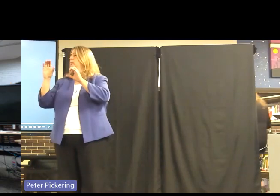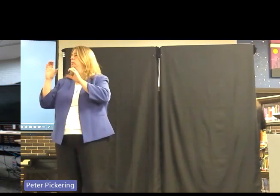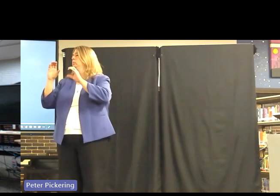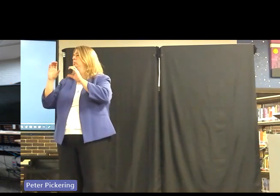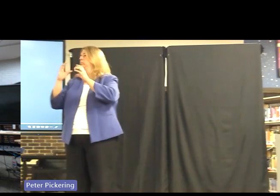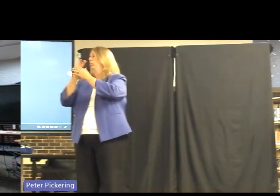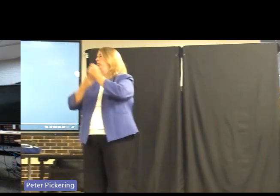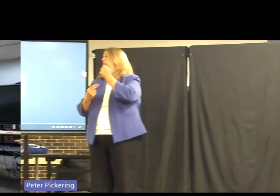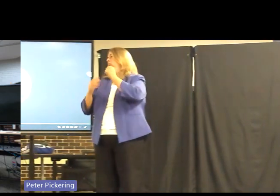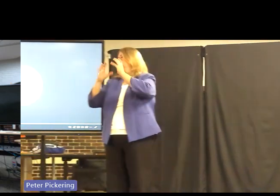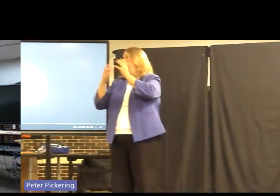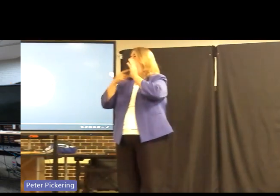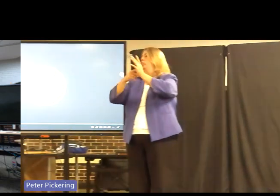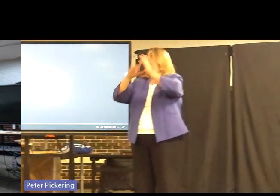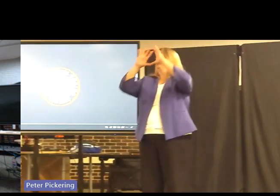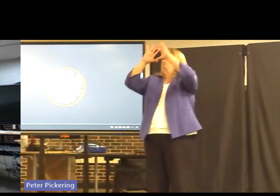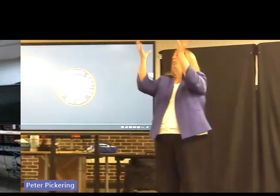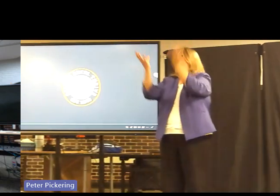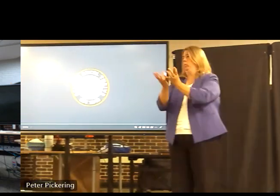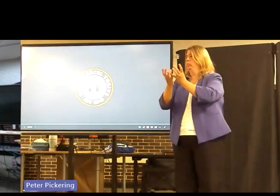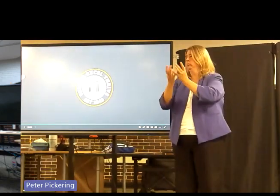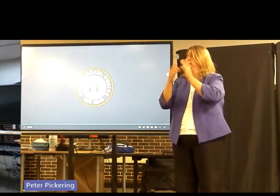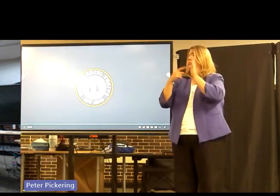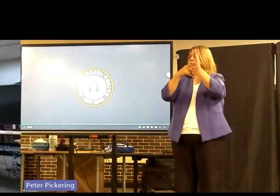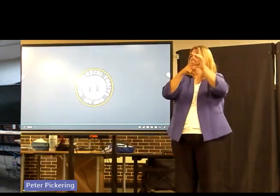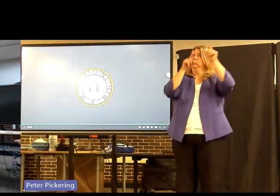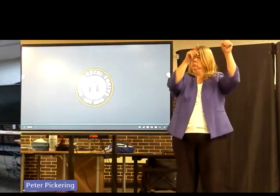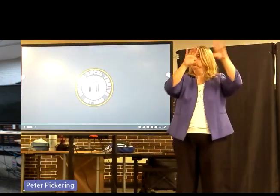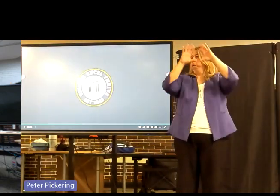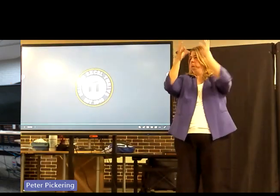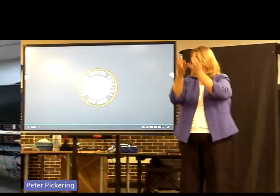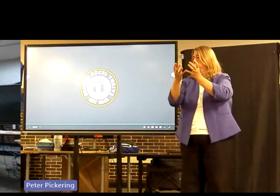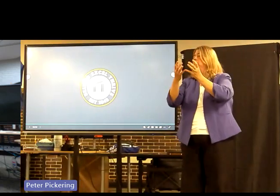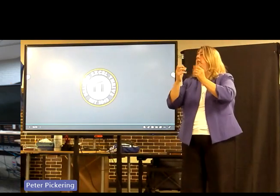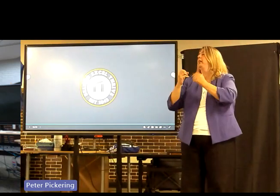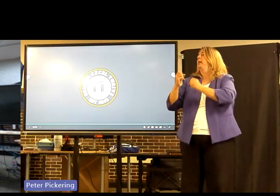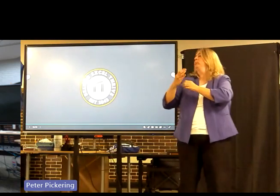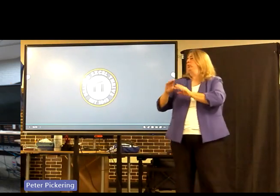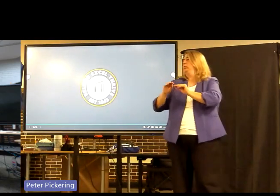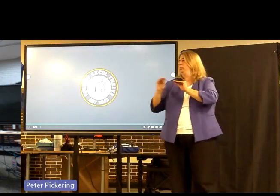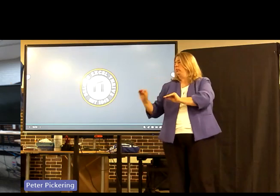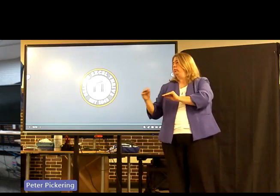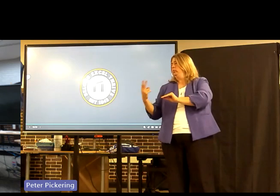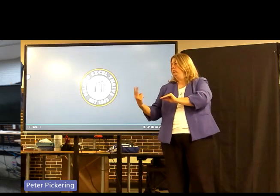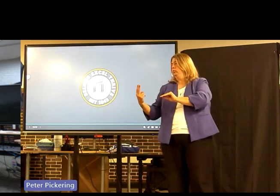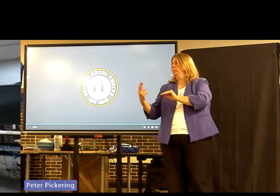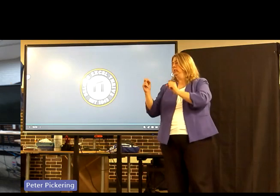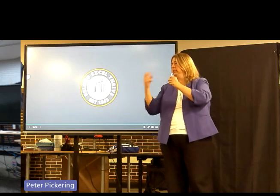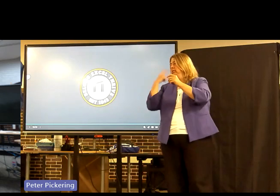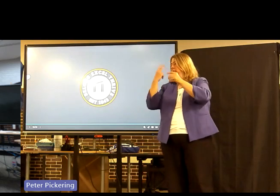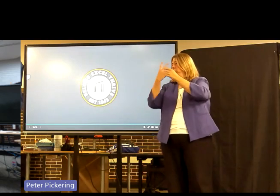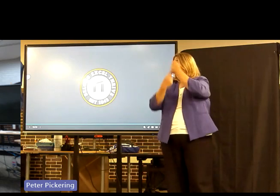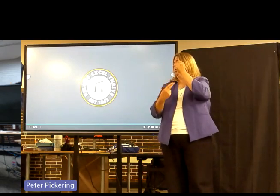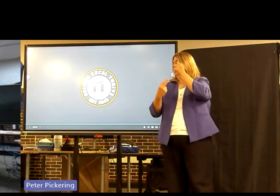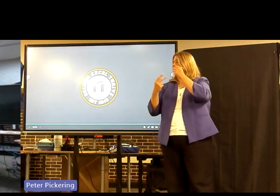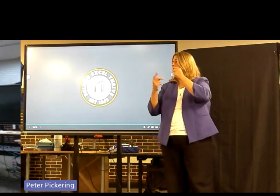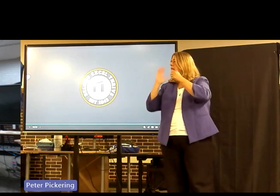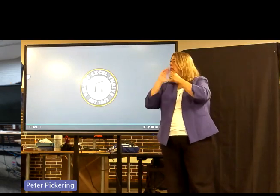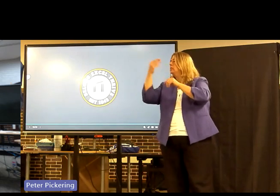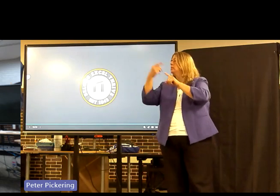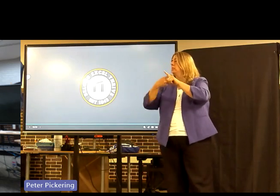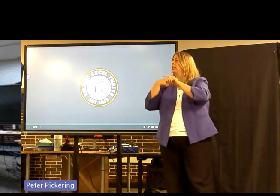And yes, we can definitely do both, Andy. You're asking for us to have, the whole group, but also